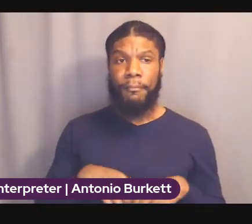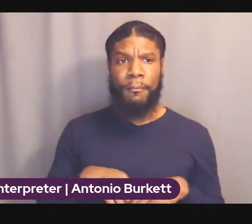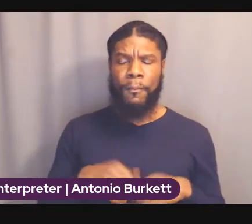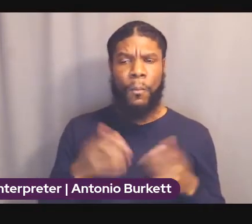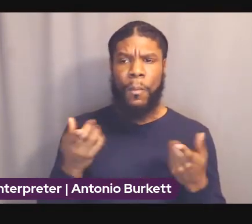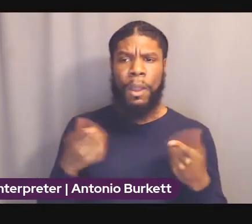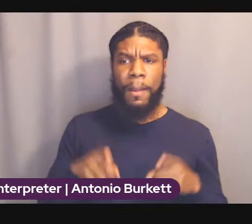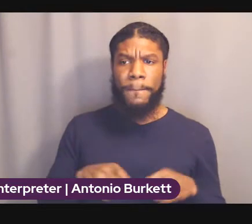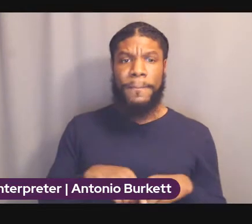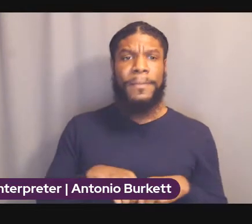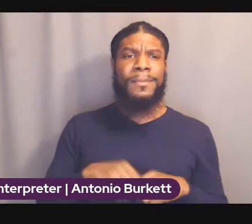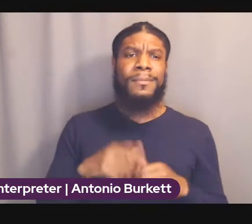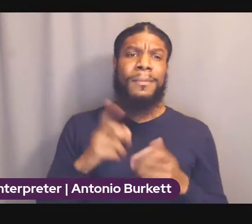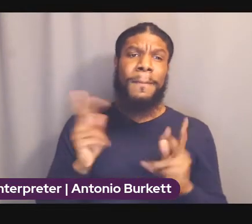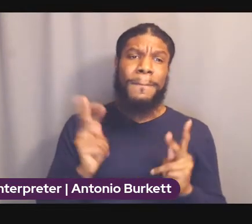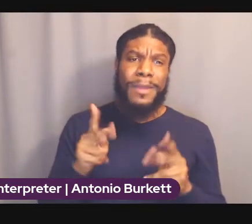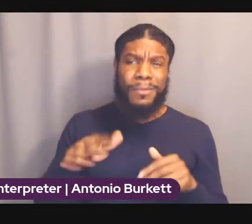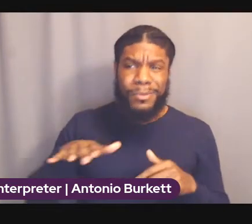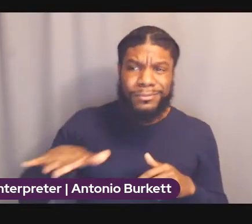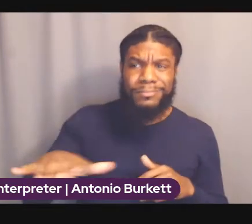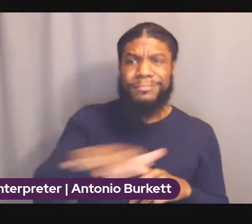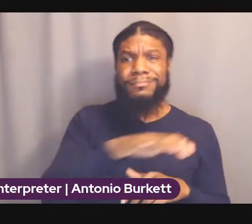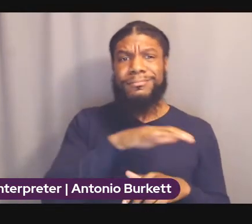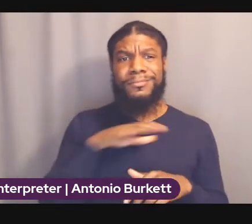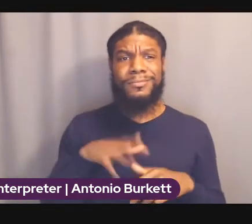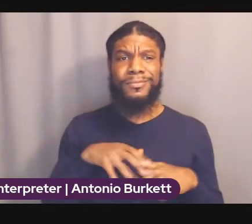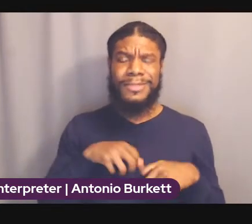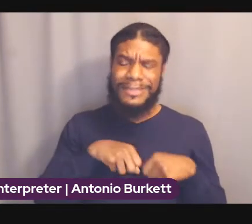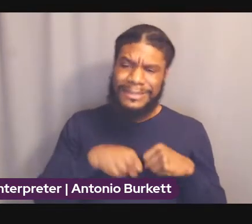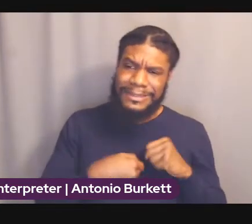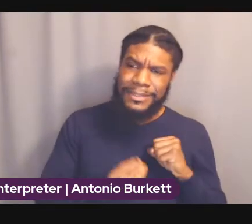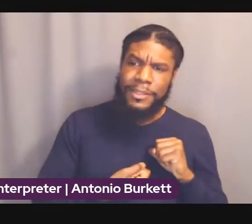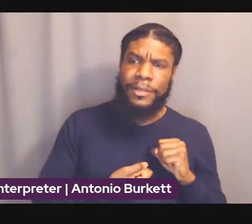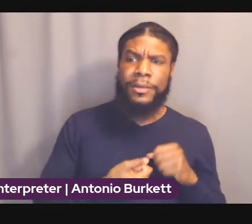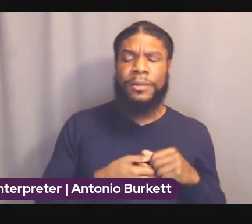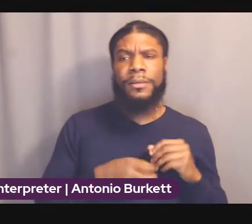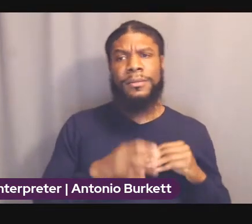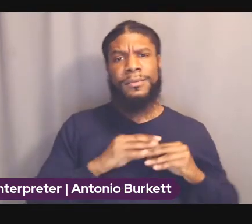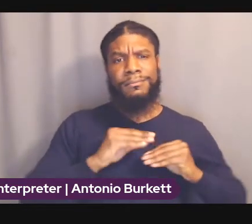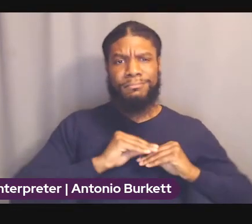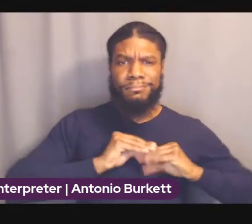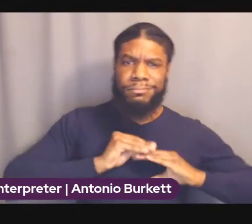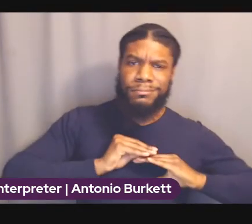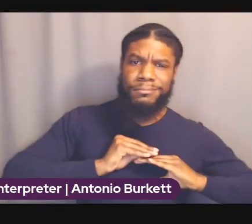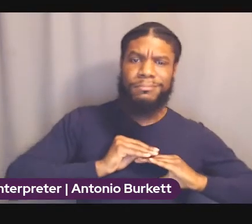through, sometimes your words alone are not enough.